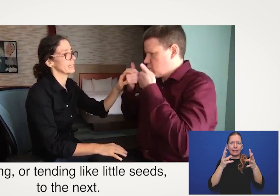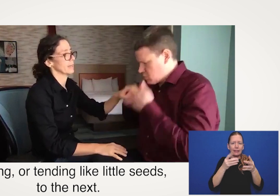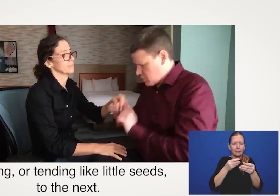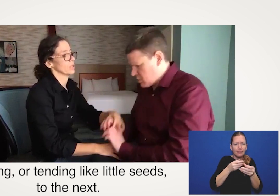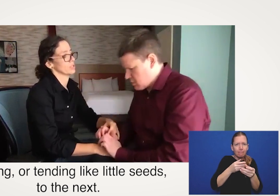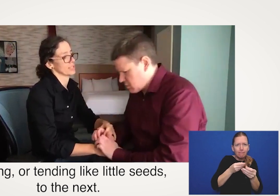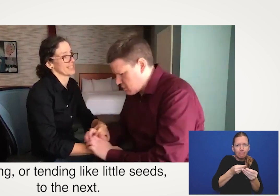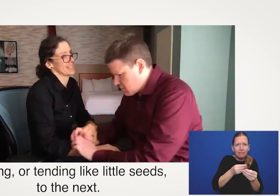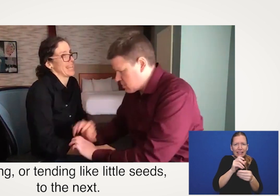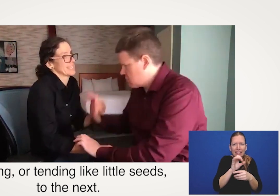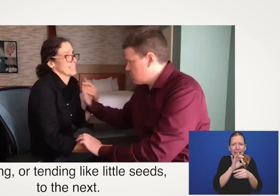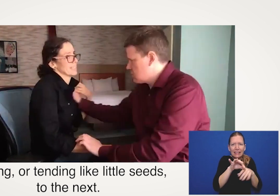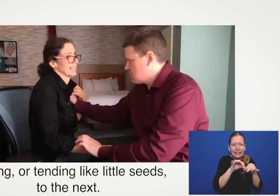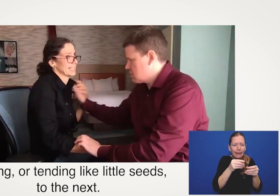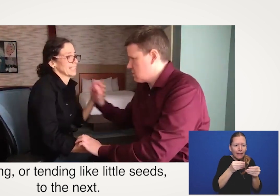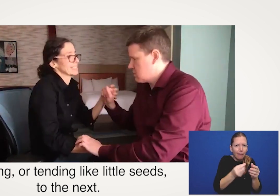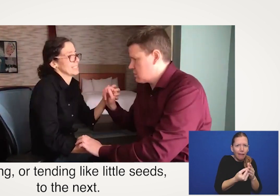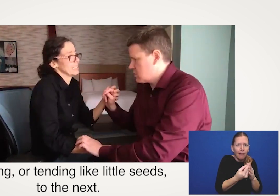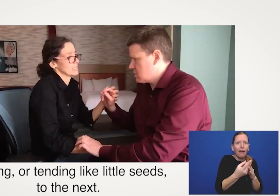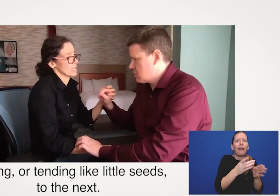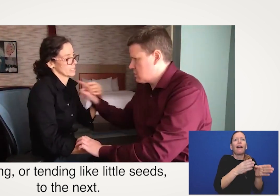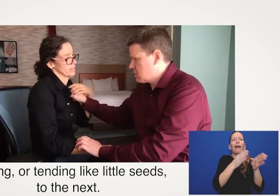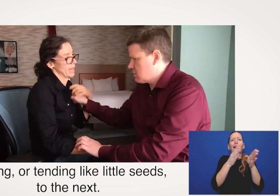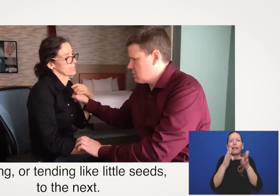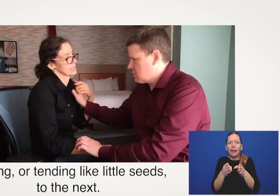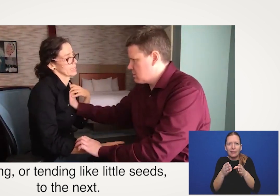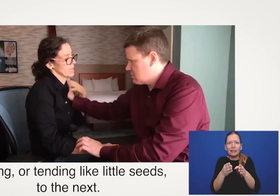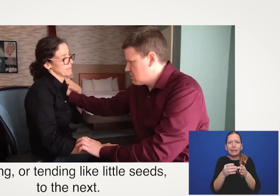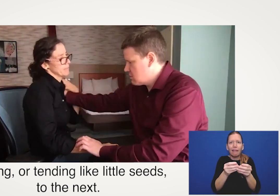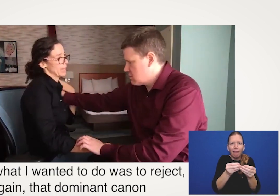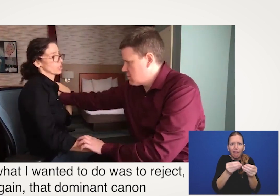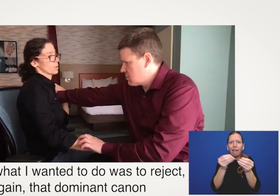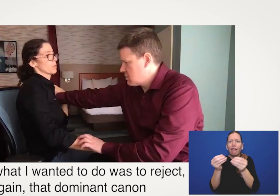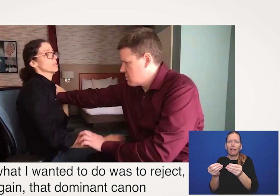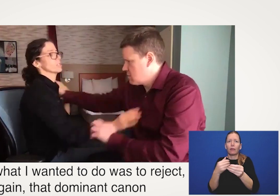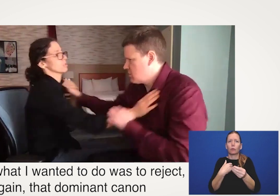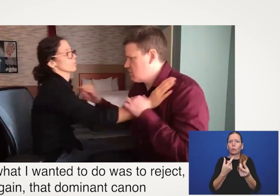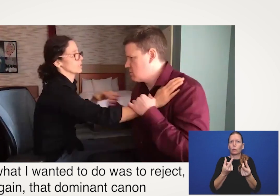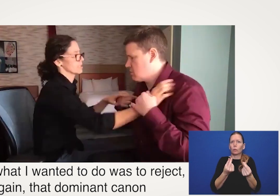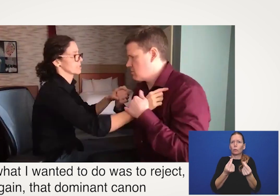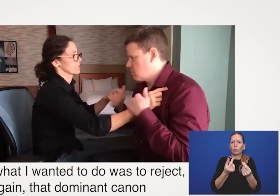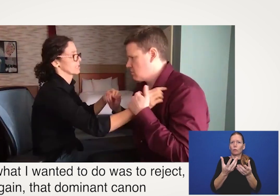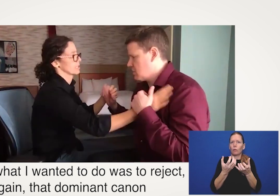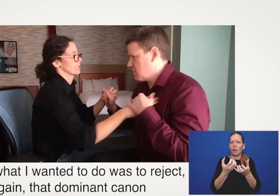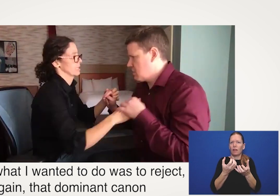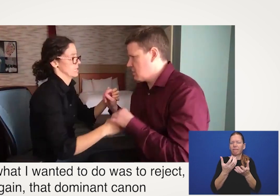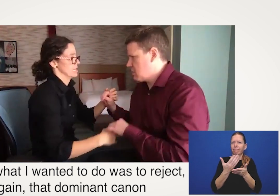leading, tending like little seeds to the next. And so what I wanted to do